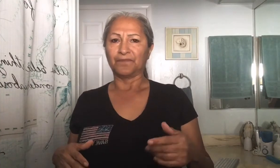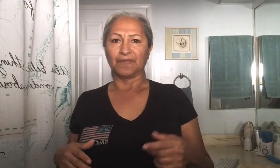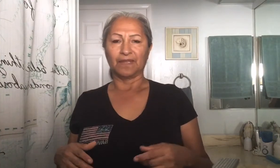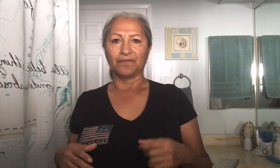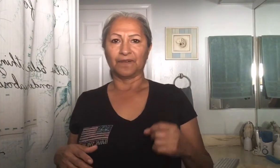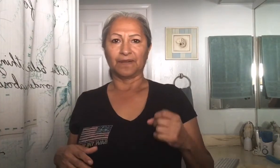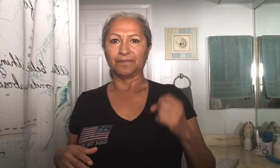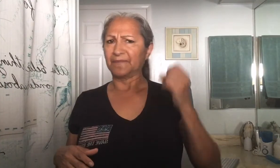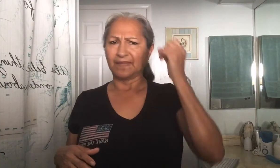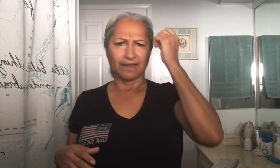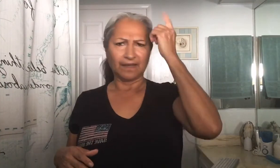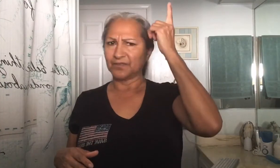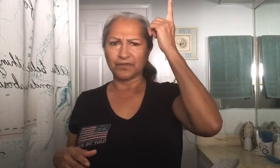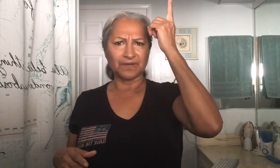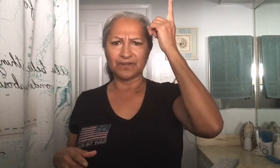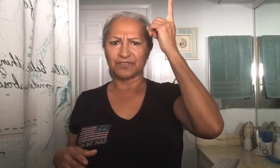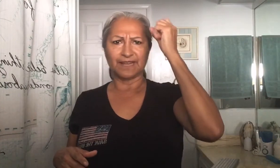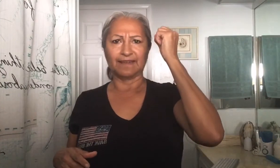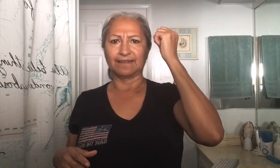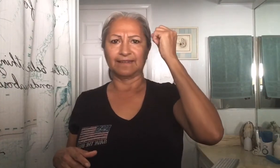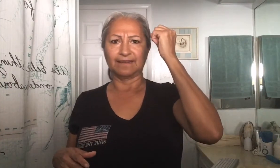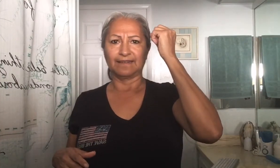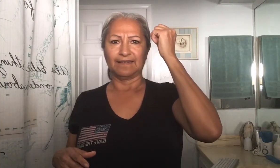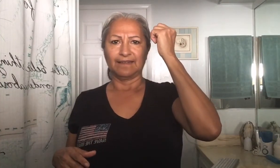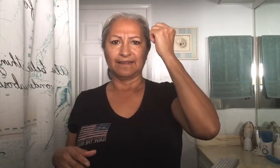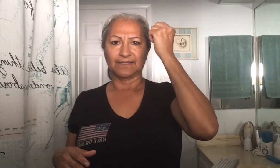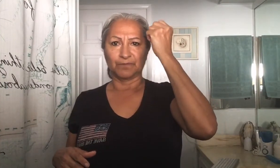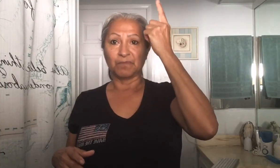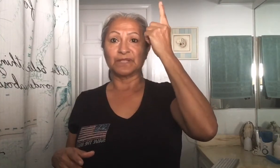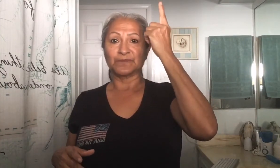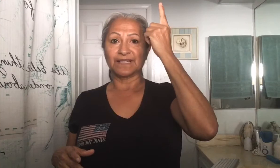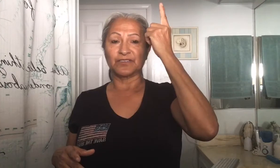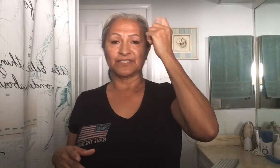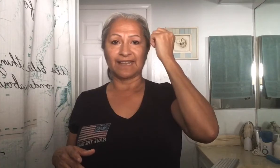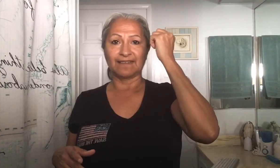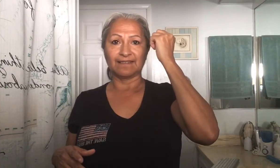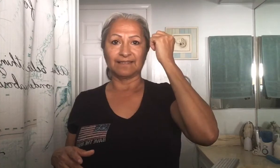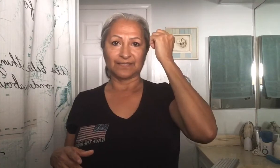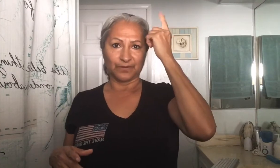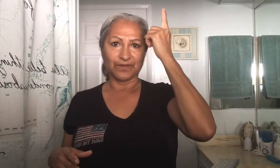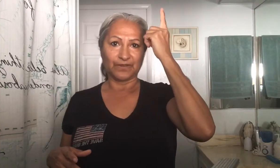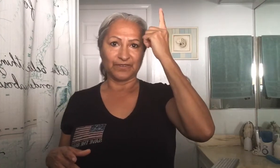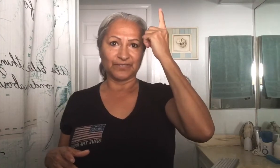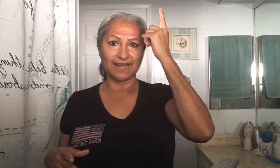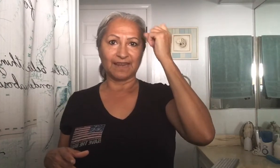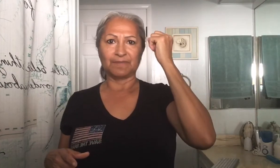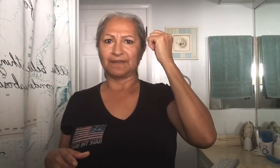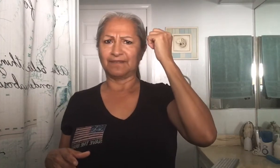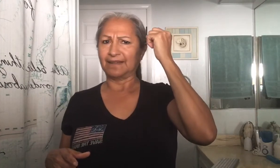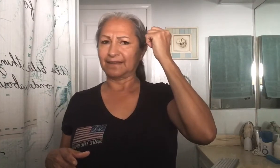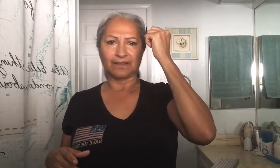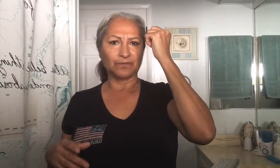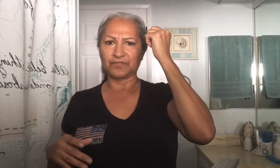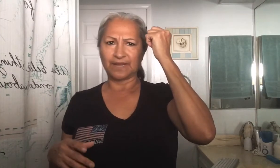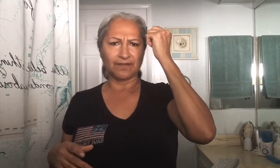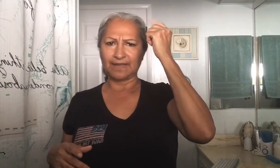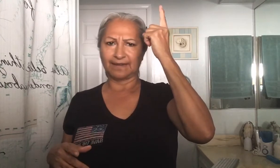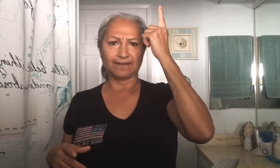if don't understand. So remember this was understand. So you understand, but you're like, you shake your head and you're like, I